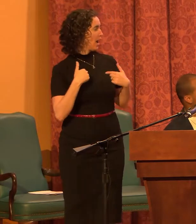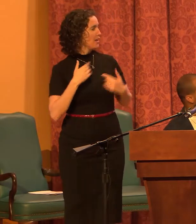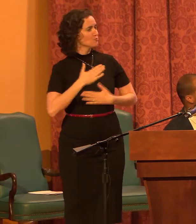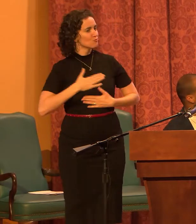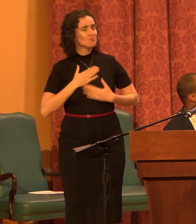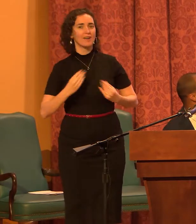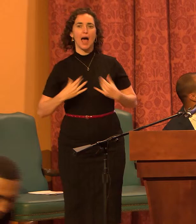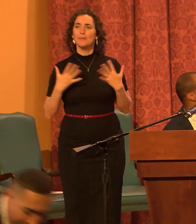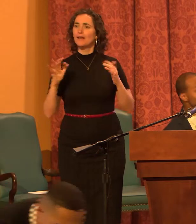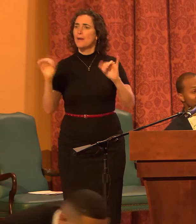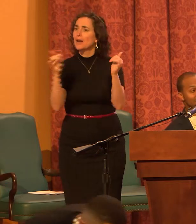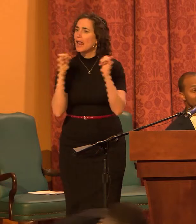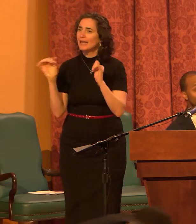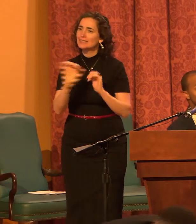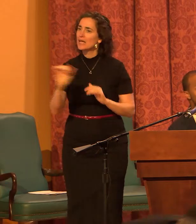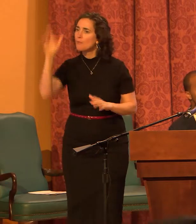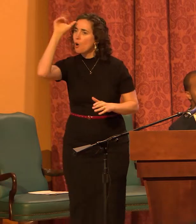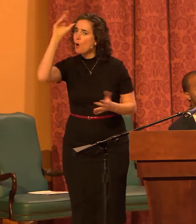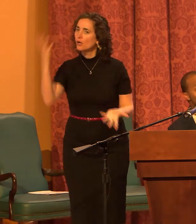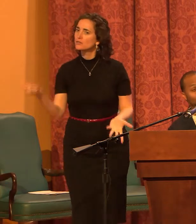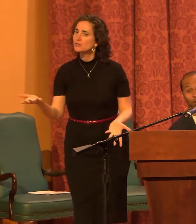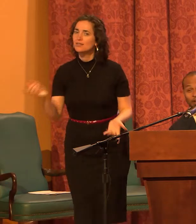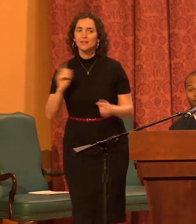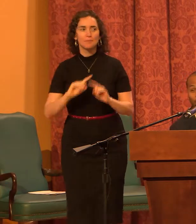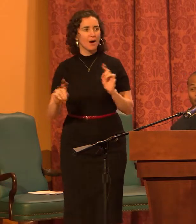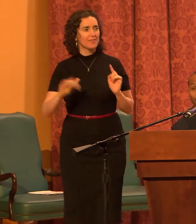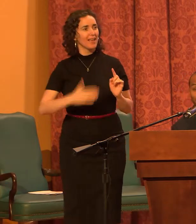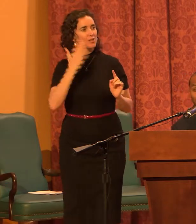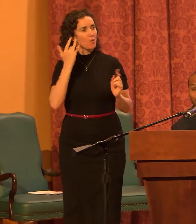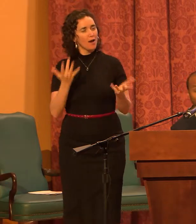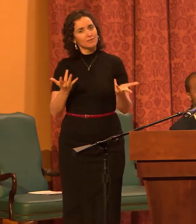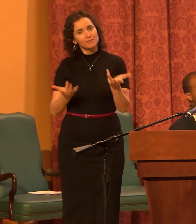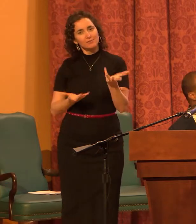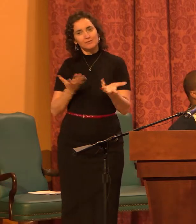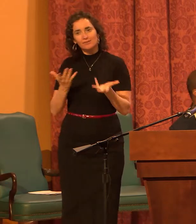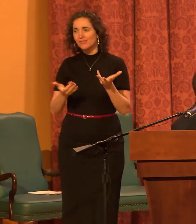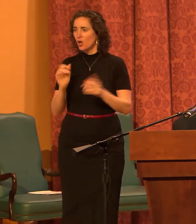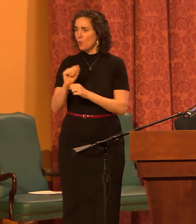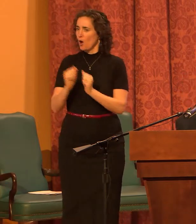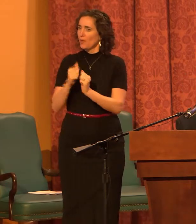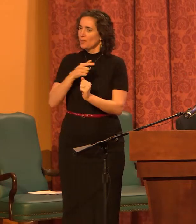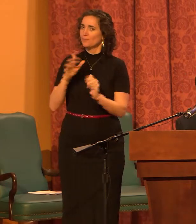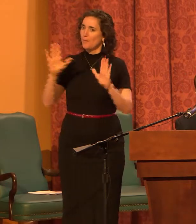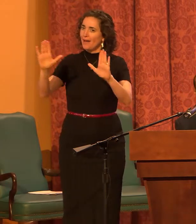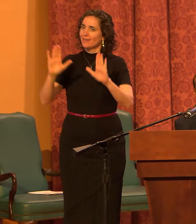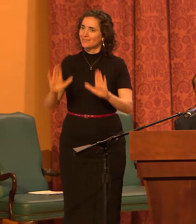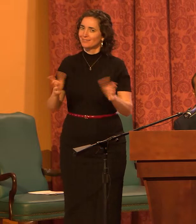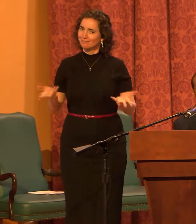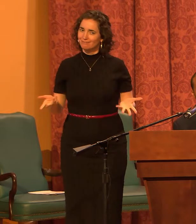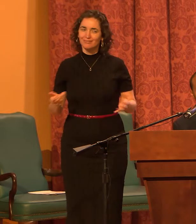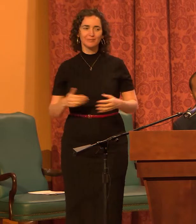joyful and playful too, and I think that's what makes our working environment so amazing.